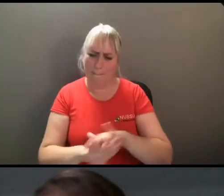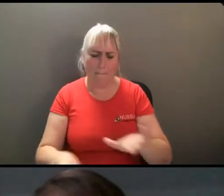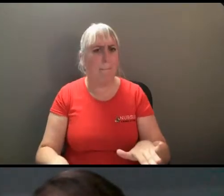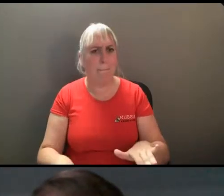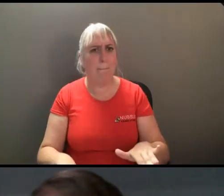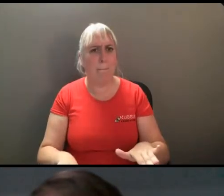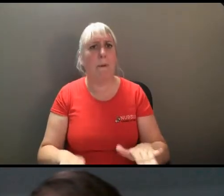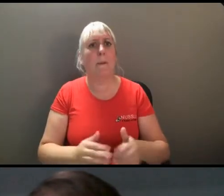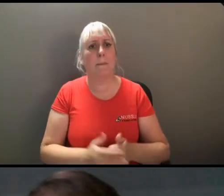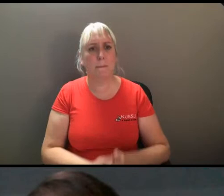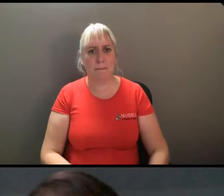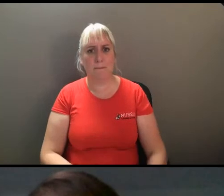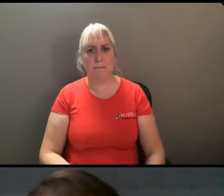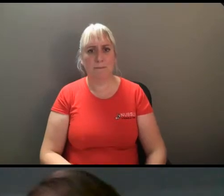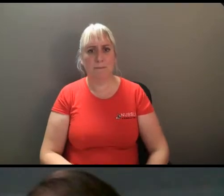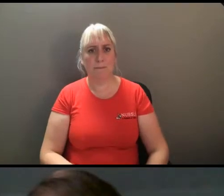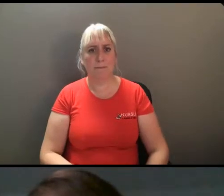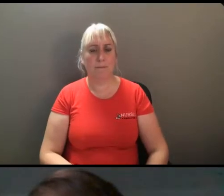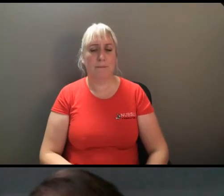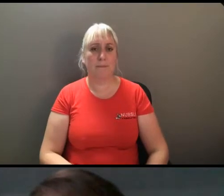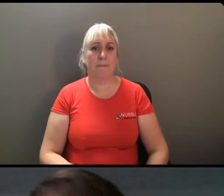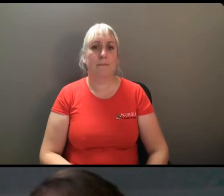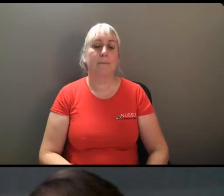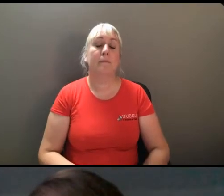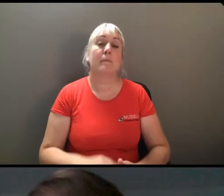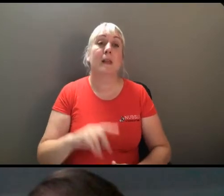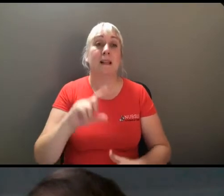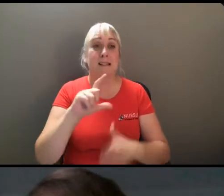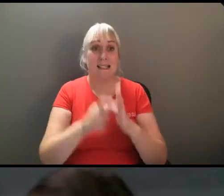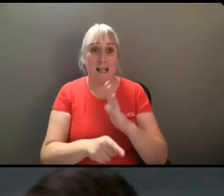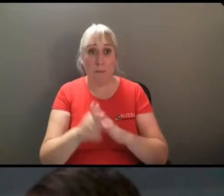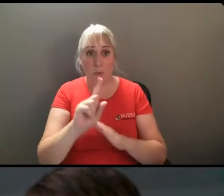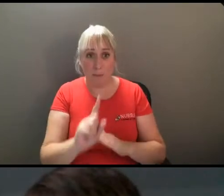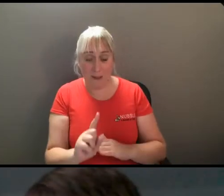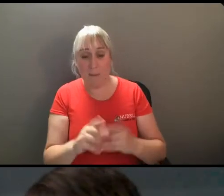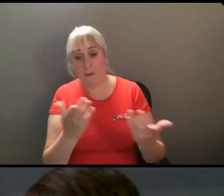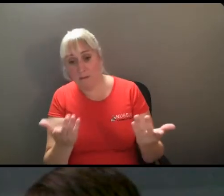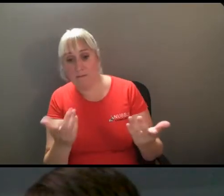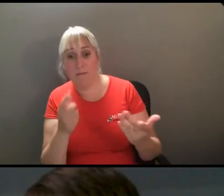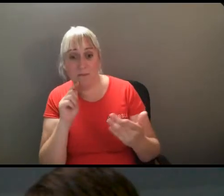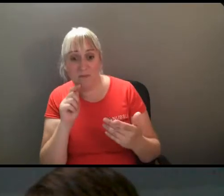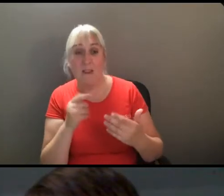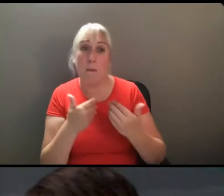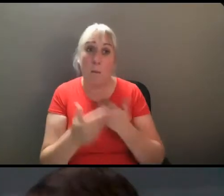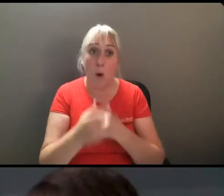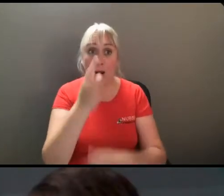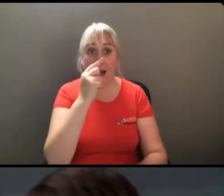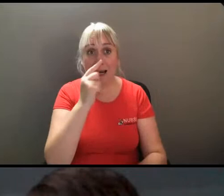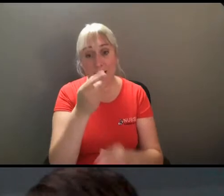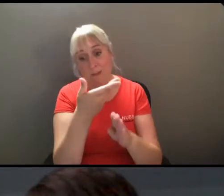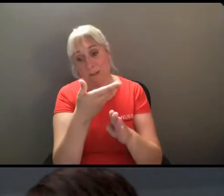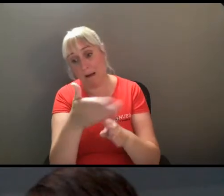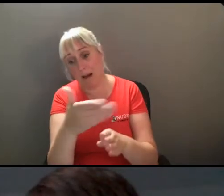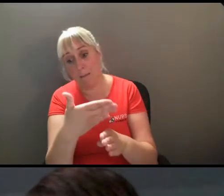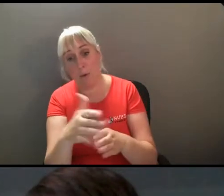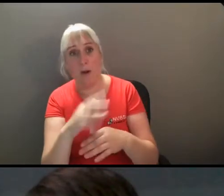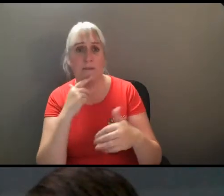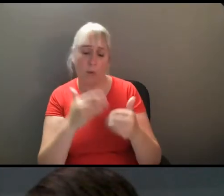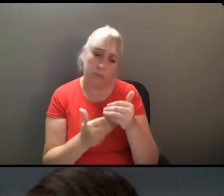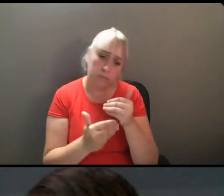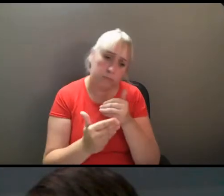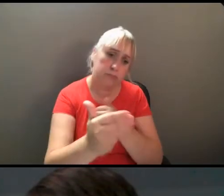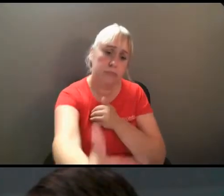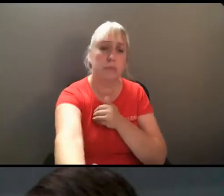compensate sick and disabled people for the fact that they're likely to be out of work for a longer period than people